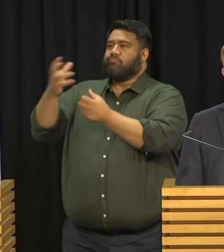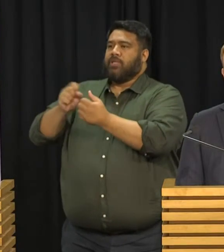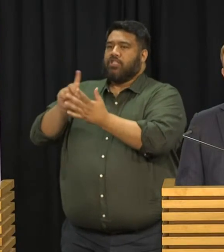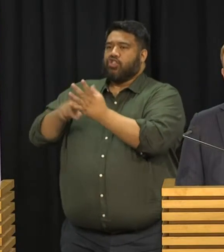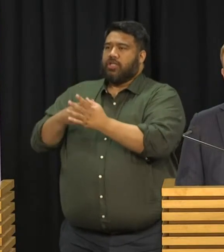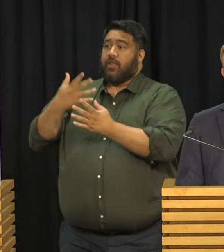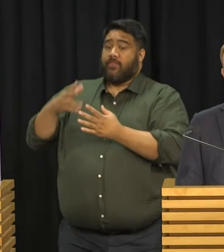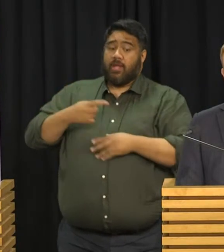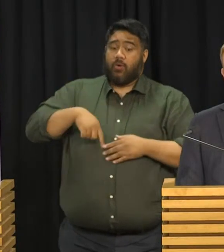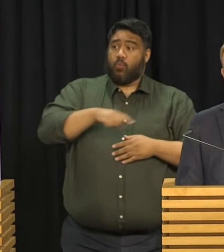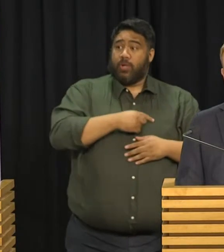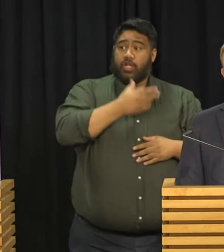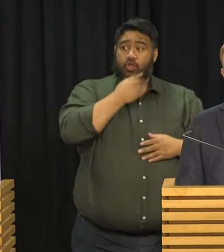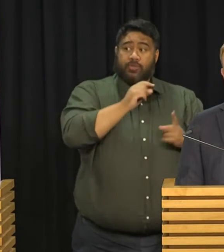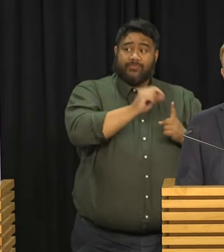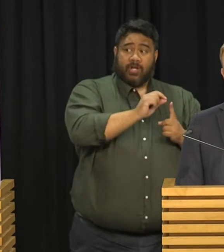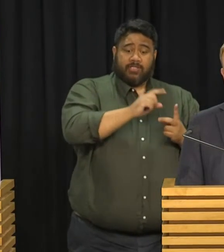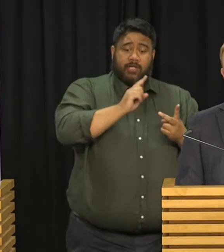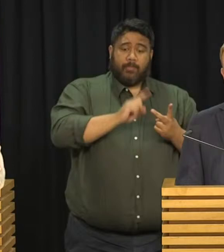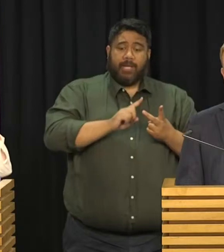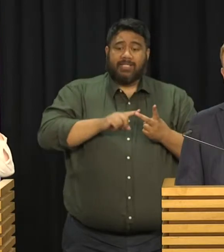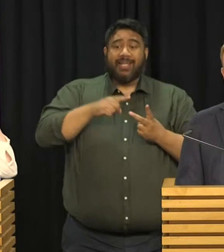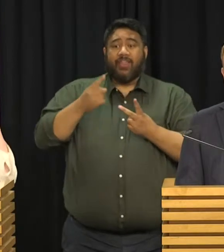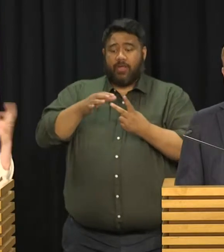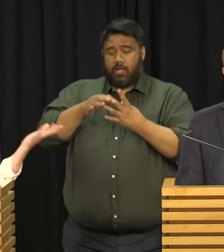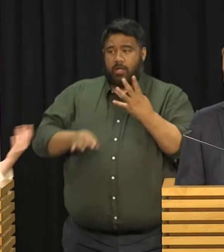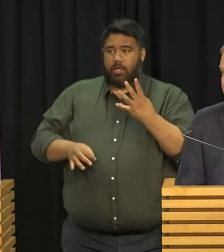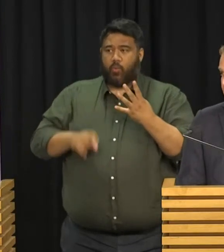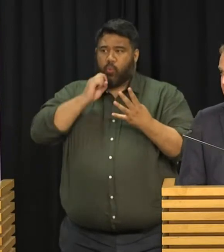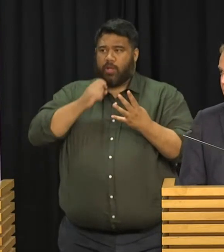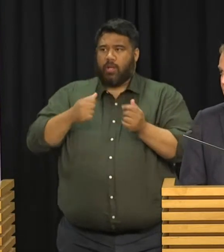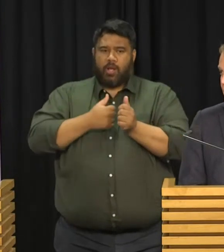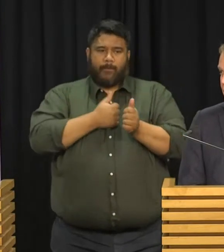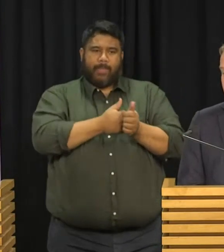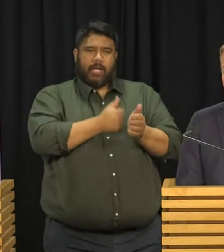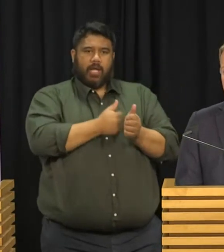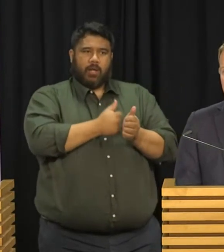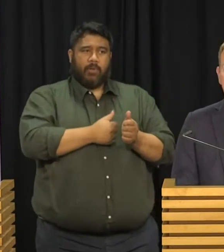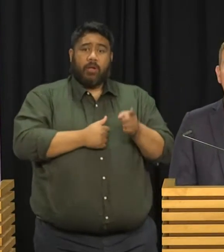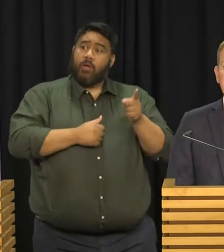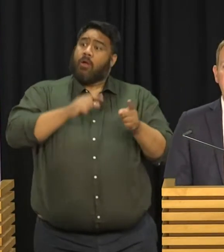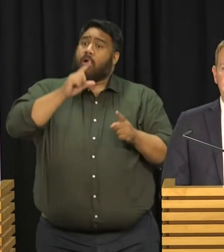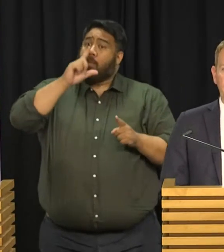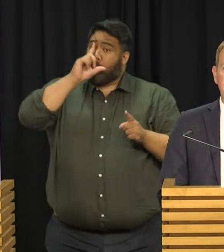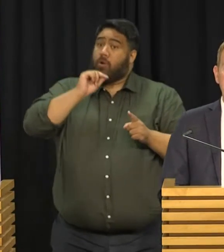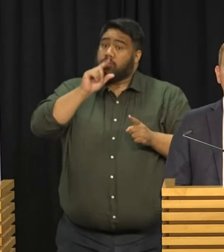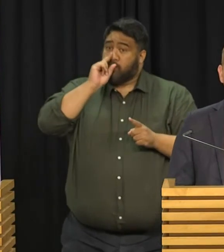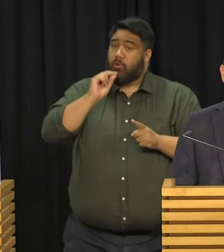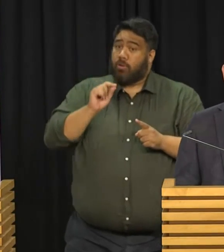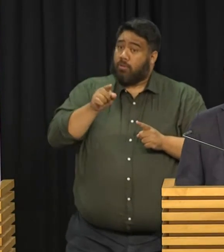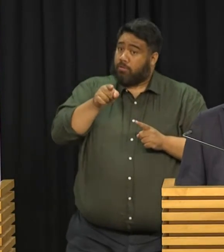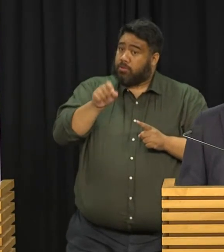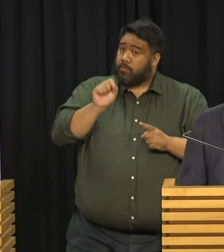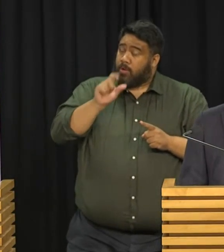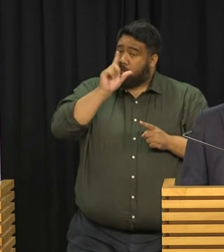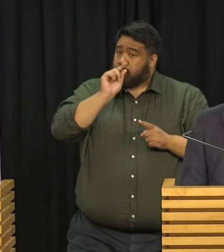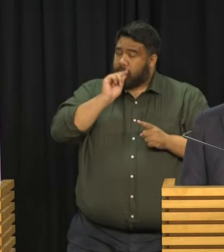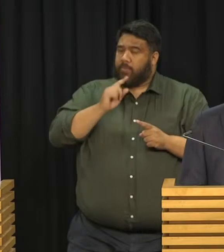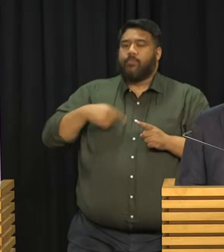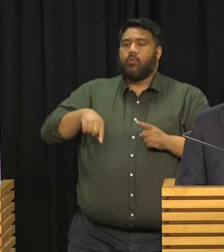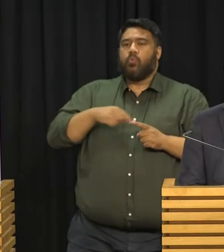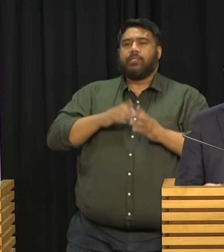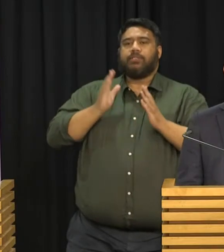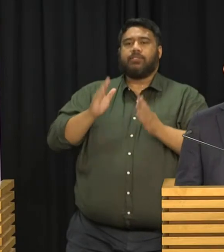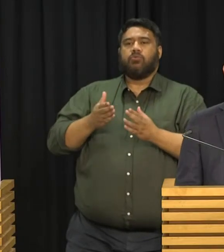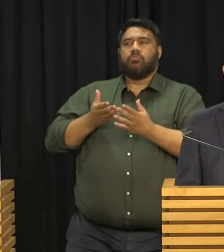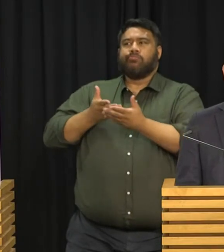we've pre-purchased to do booster shots in future years? That is a possible option, yes. That is one of the options. Look, we're still in conversations with